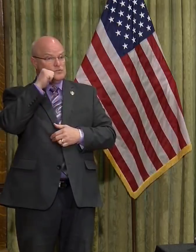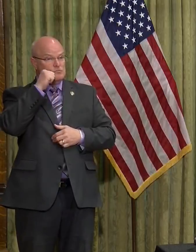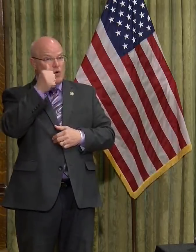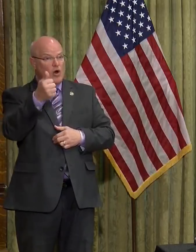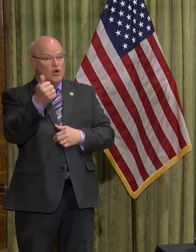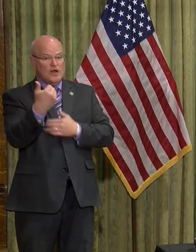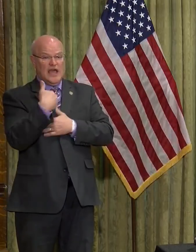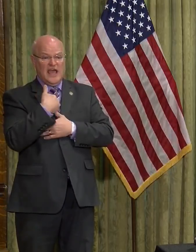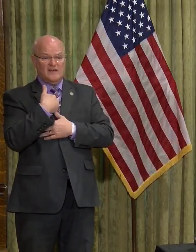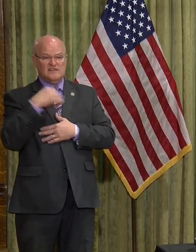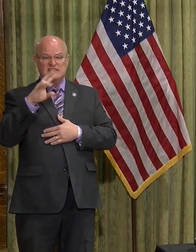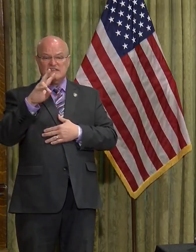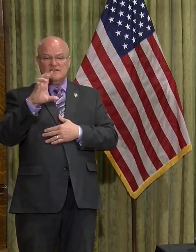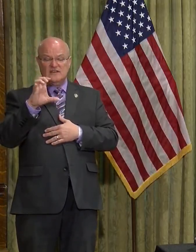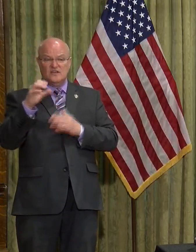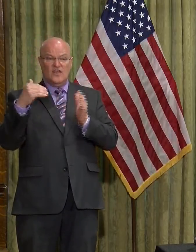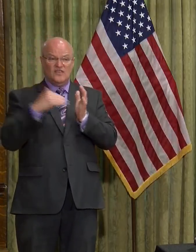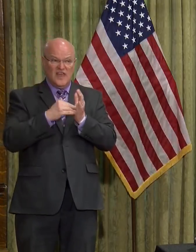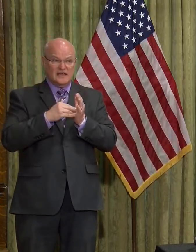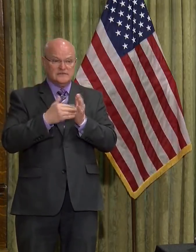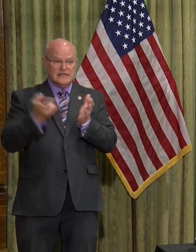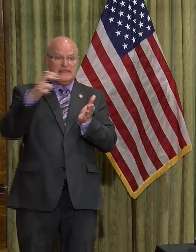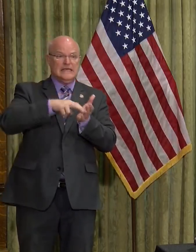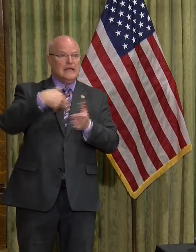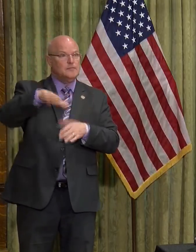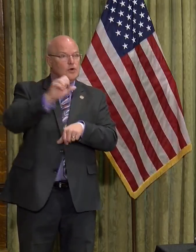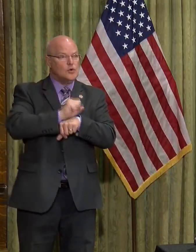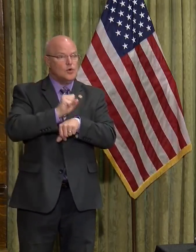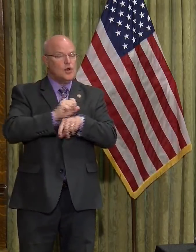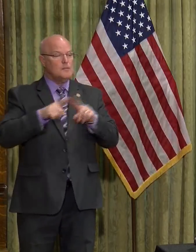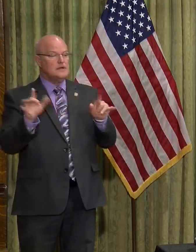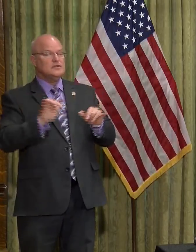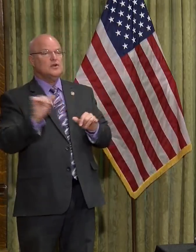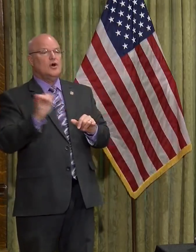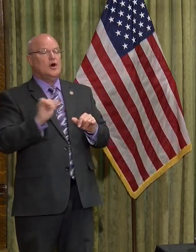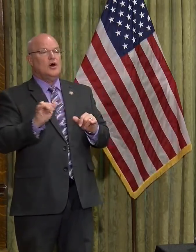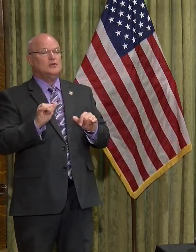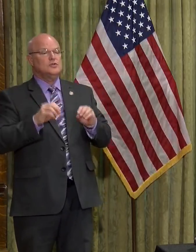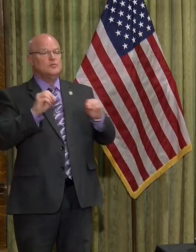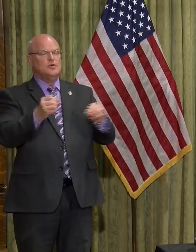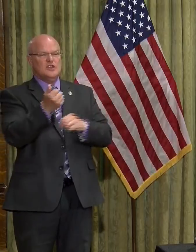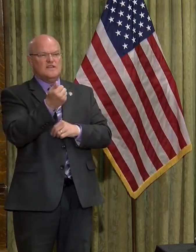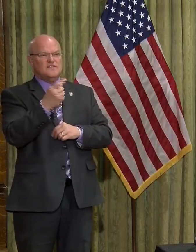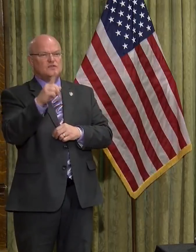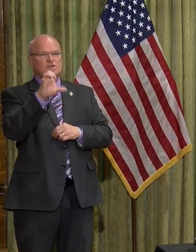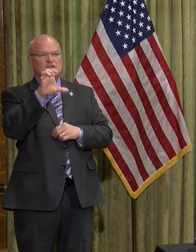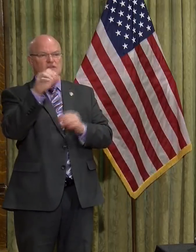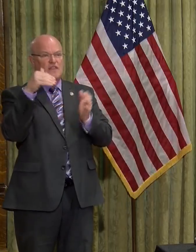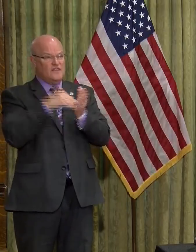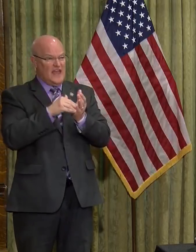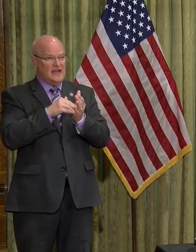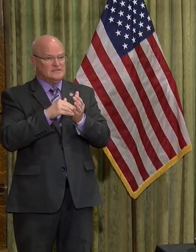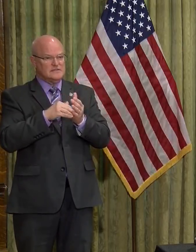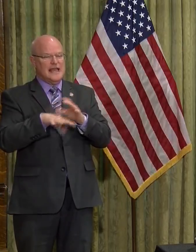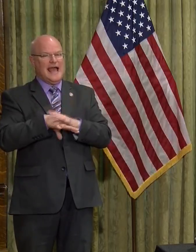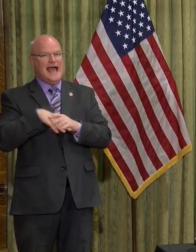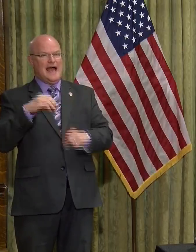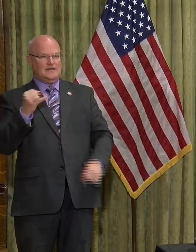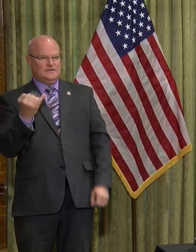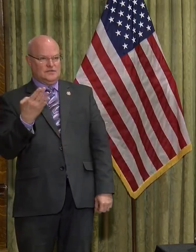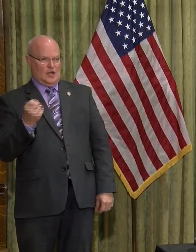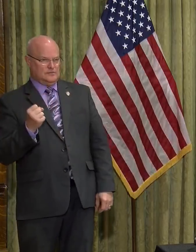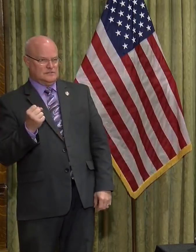have 700,000 or more get up and go to work, but you would also put a couple 100,000 out of